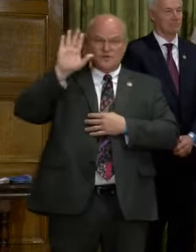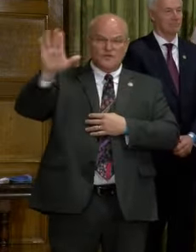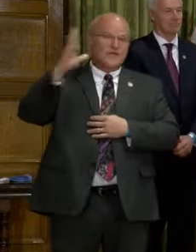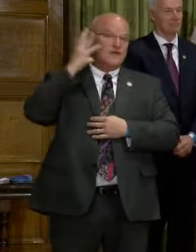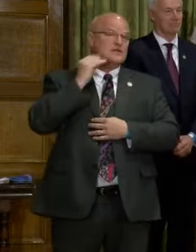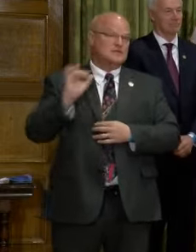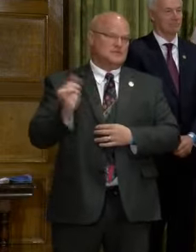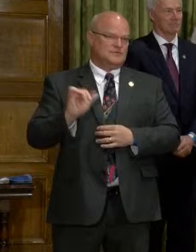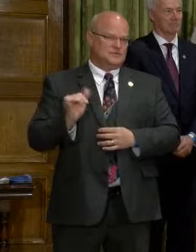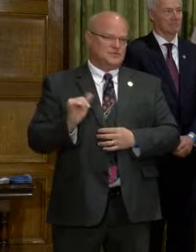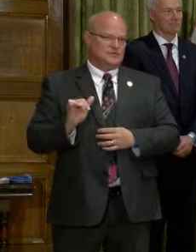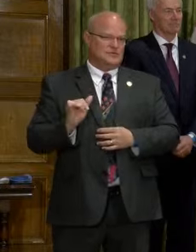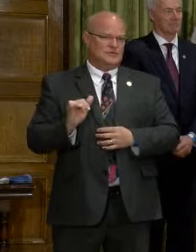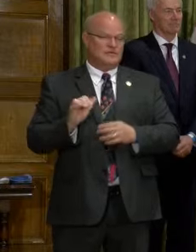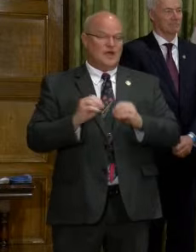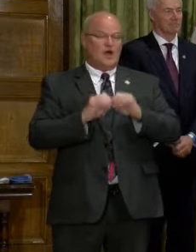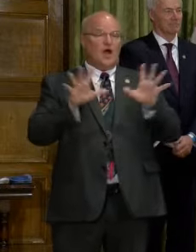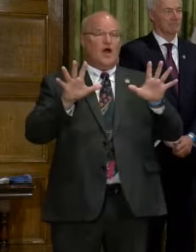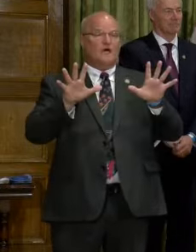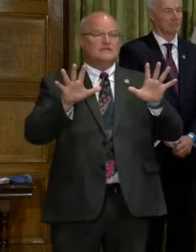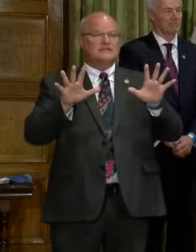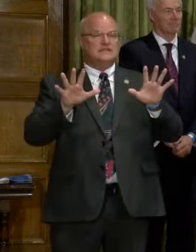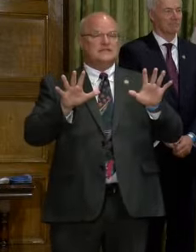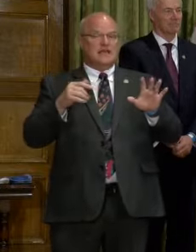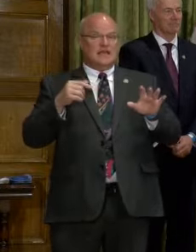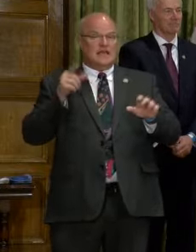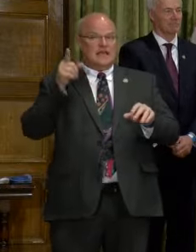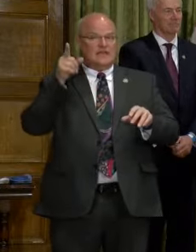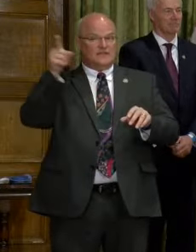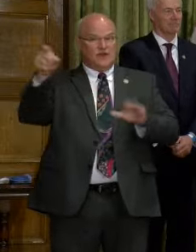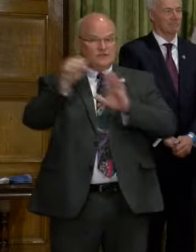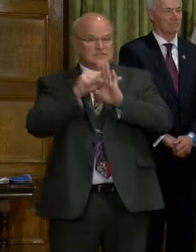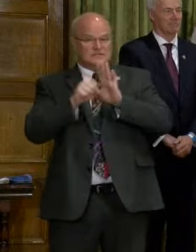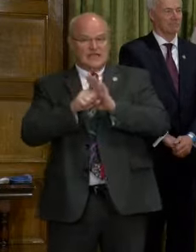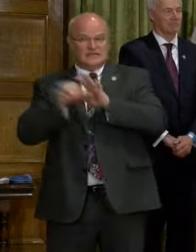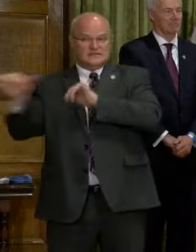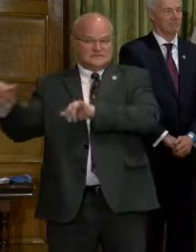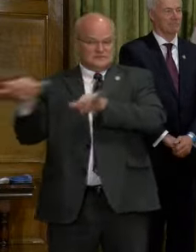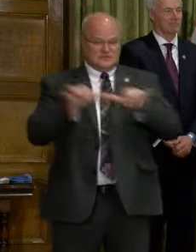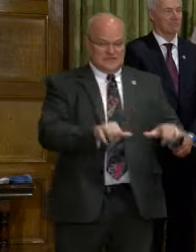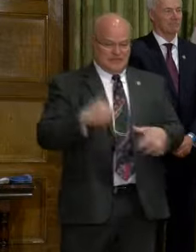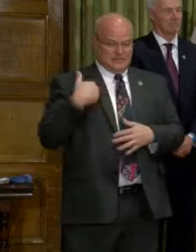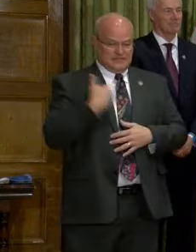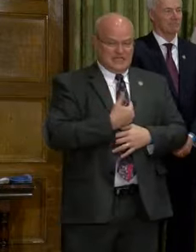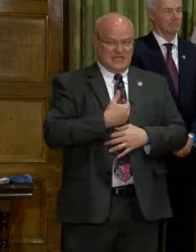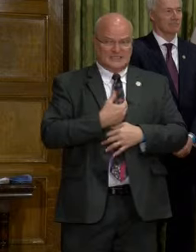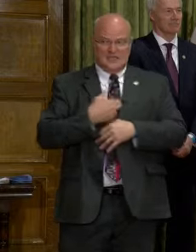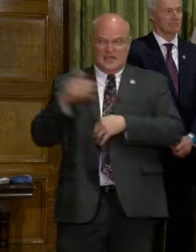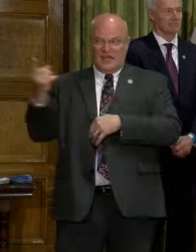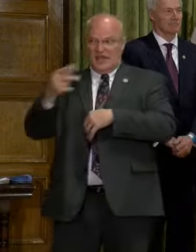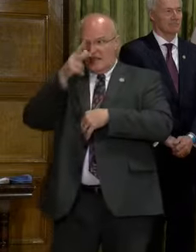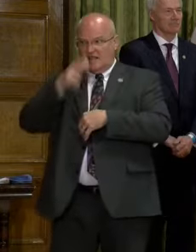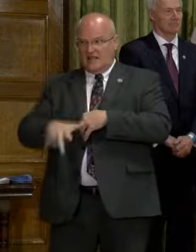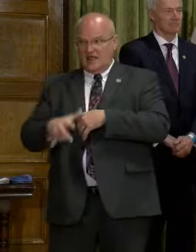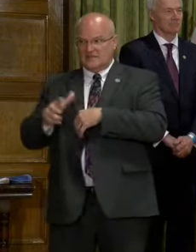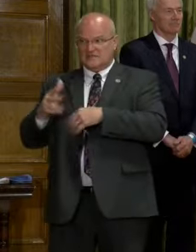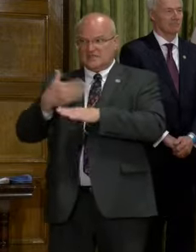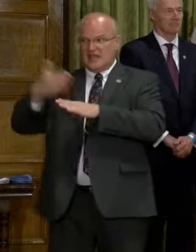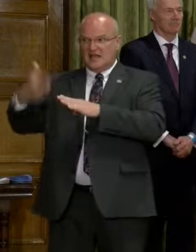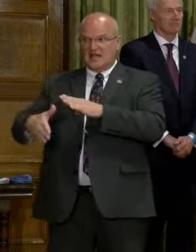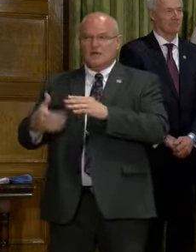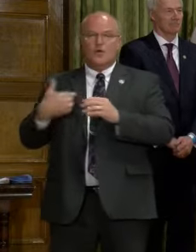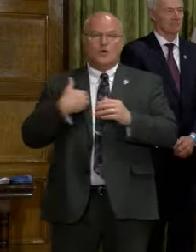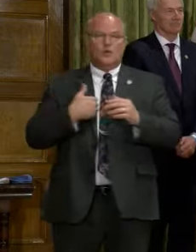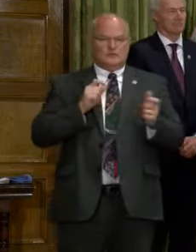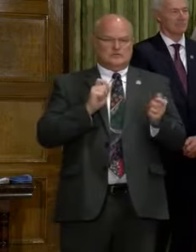experience as well. Obviously, if they do the things that we're planning on doing and have a poor outcome, then we'll